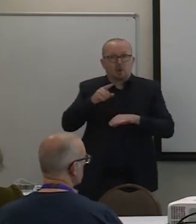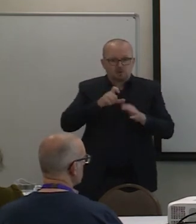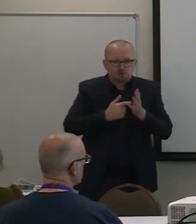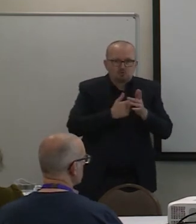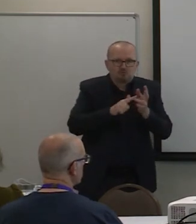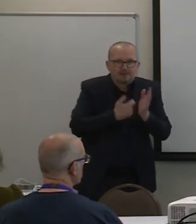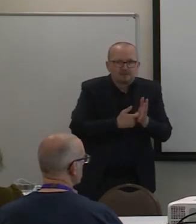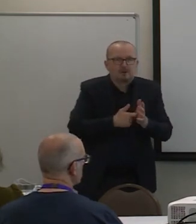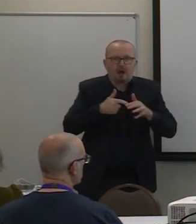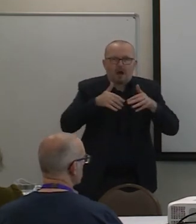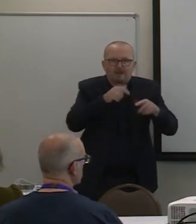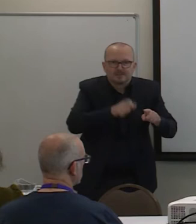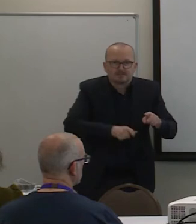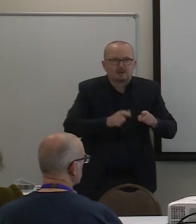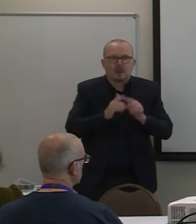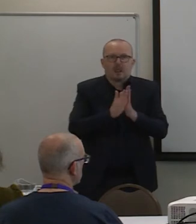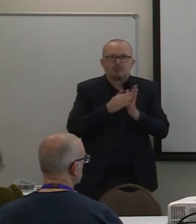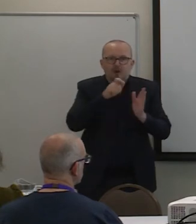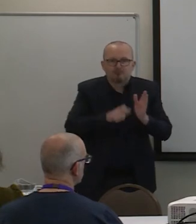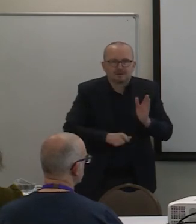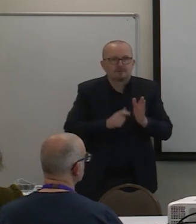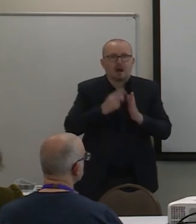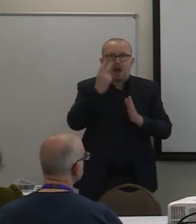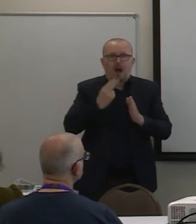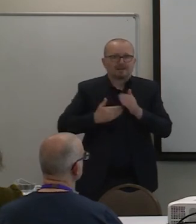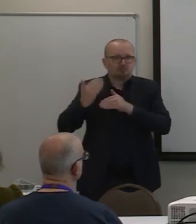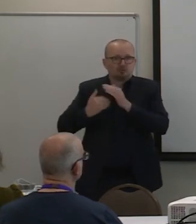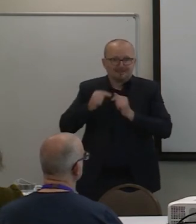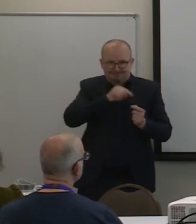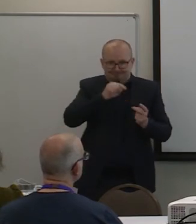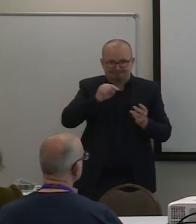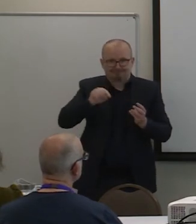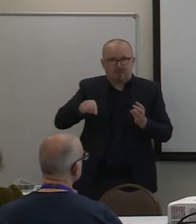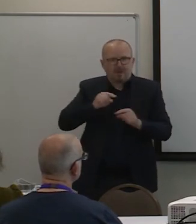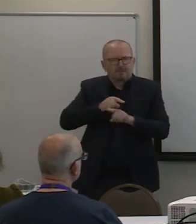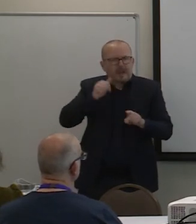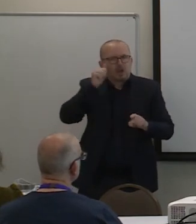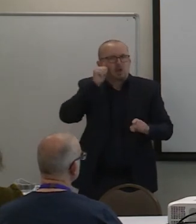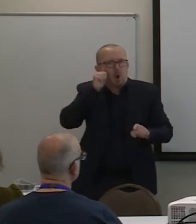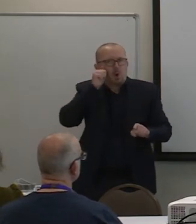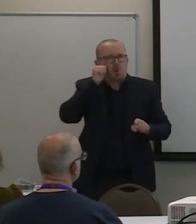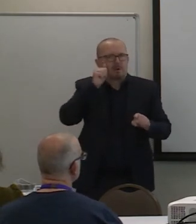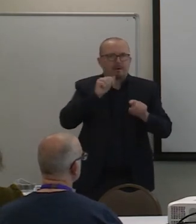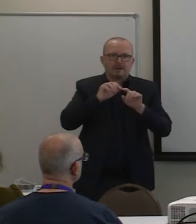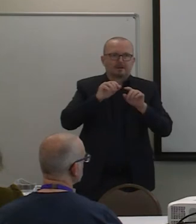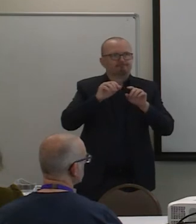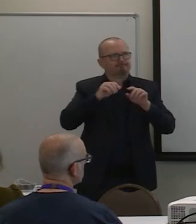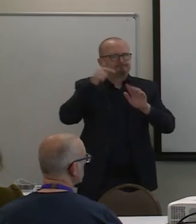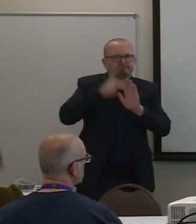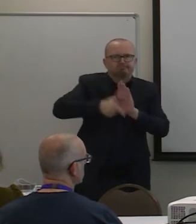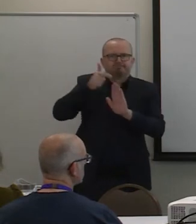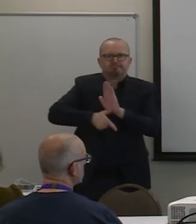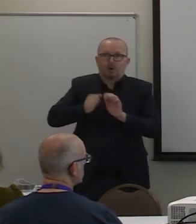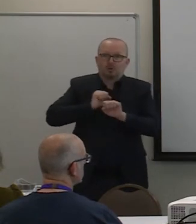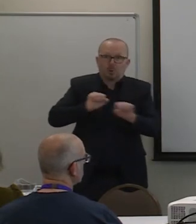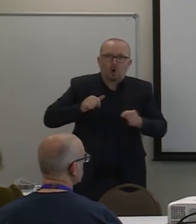your archivists, your librarians, your art historians, those people who know all of the things about your collection, that's